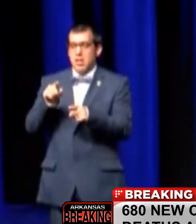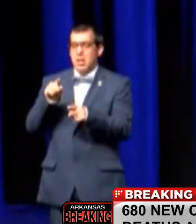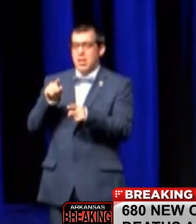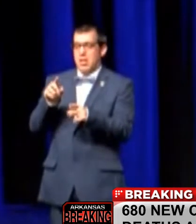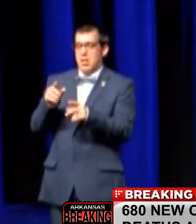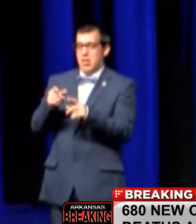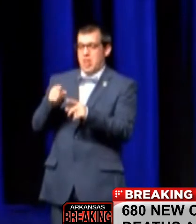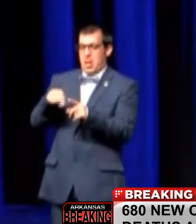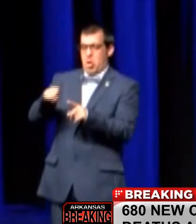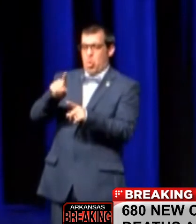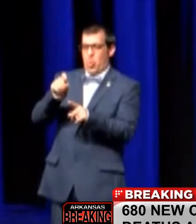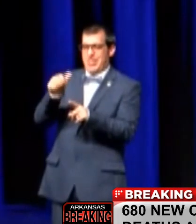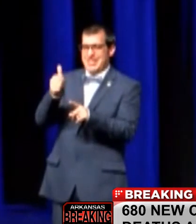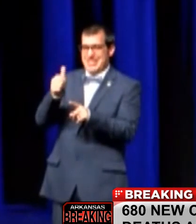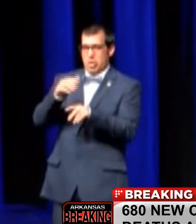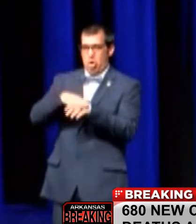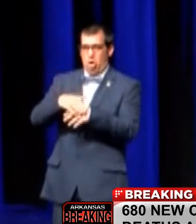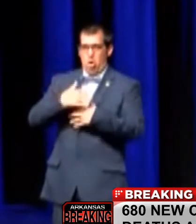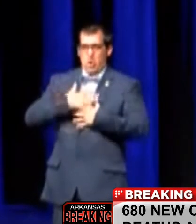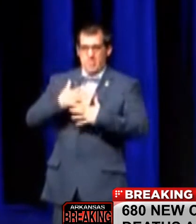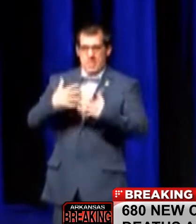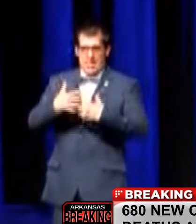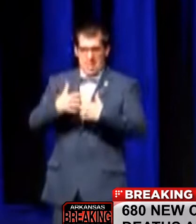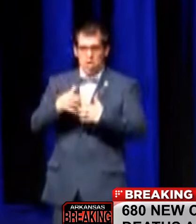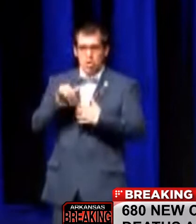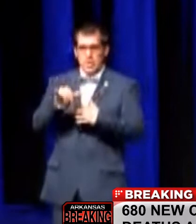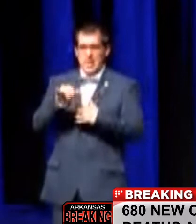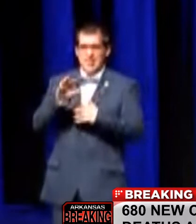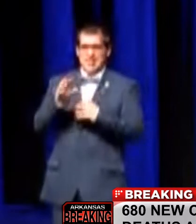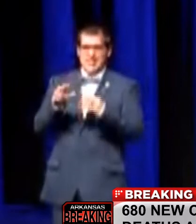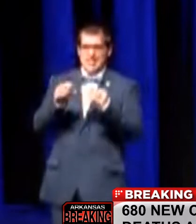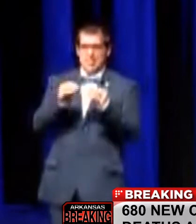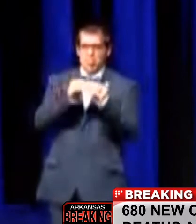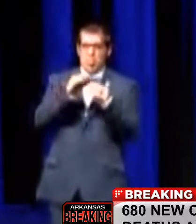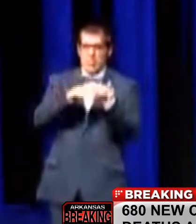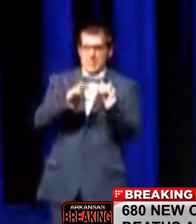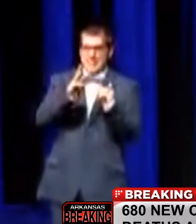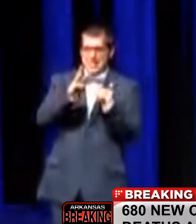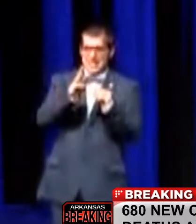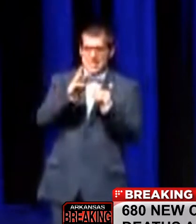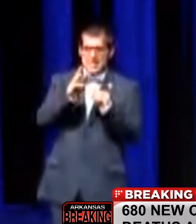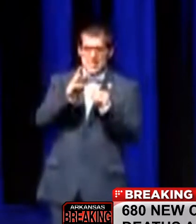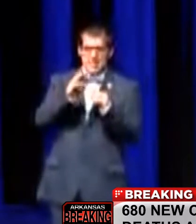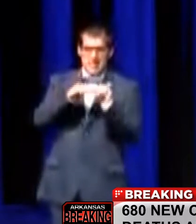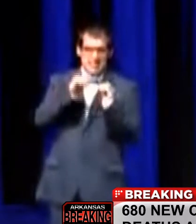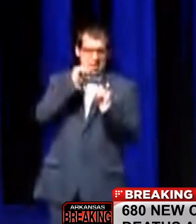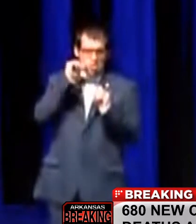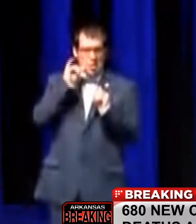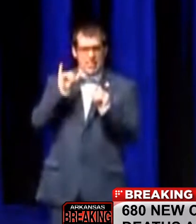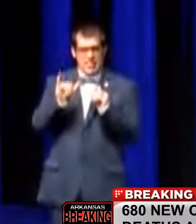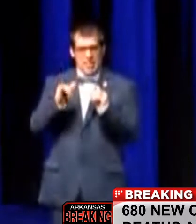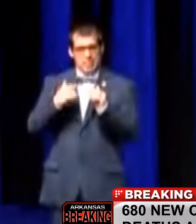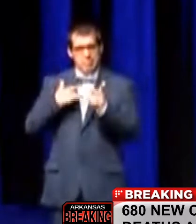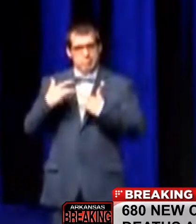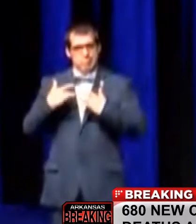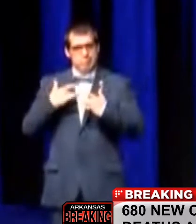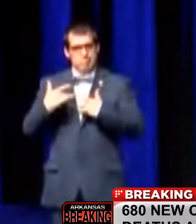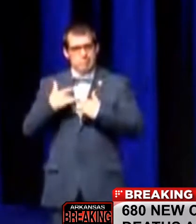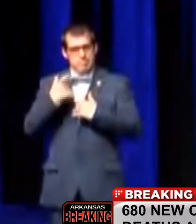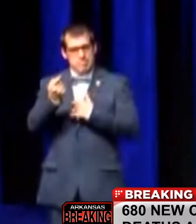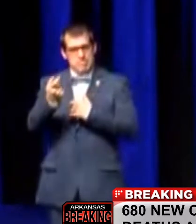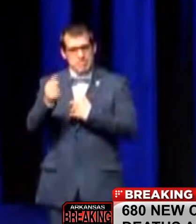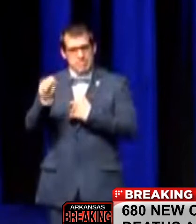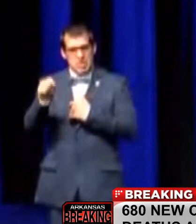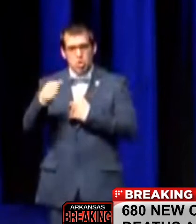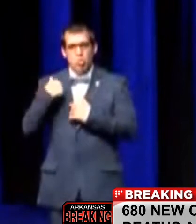those persons are on ventilators. That's 6 more than yesterday. And this is a worrisome direction for us because we